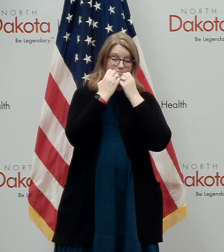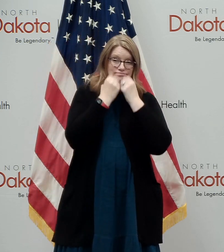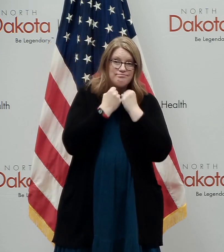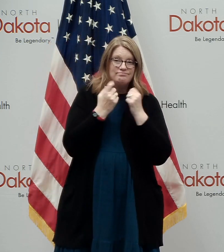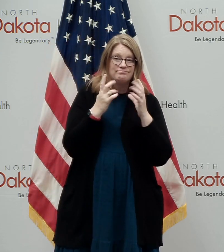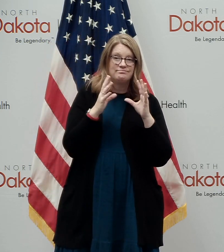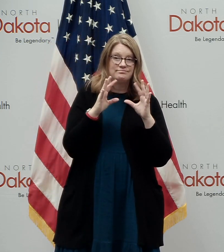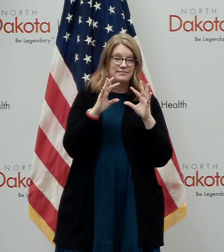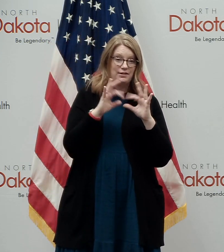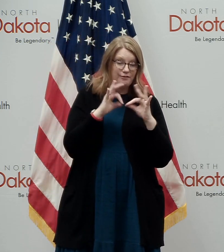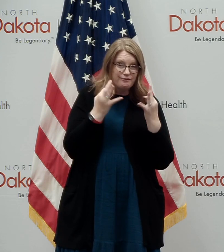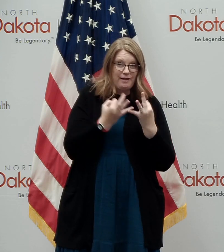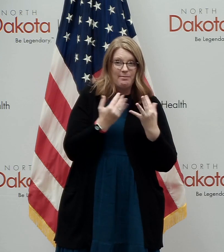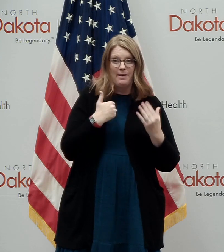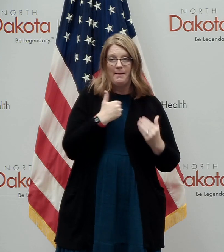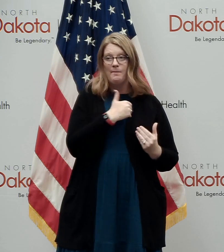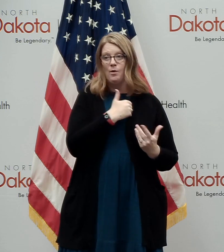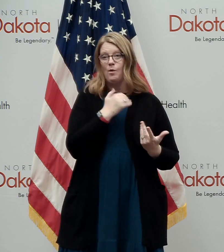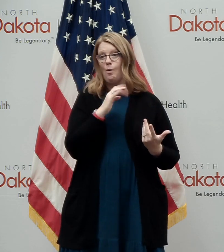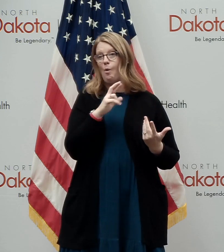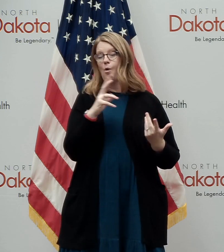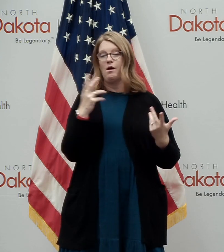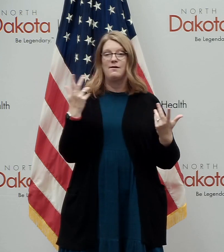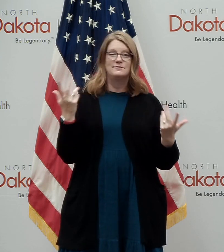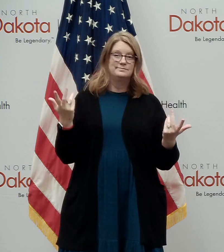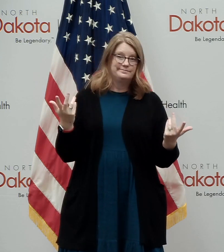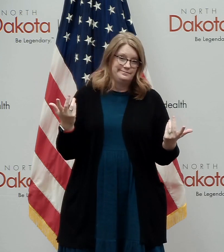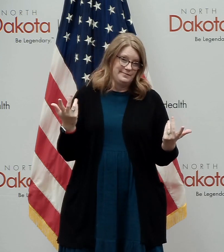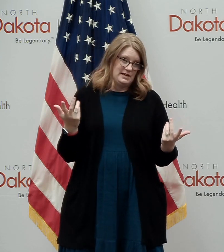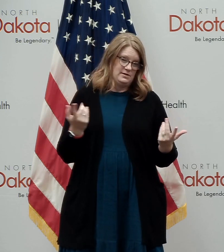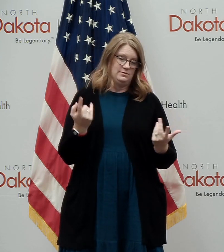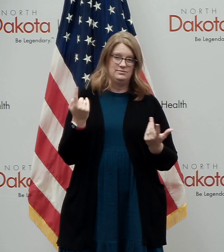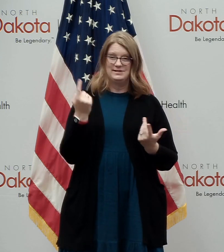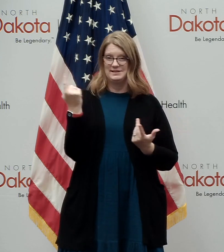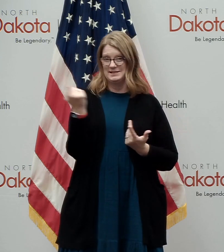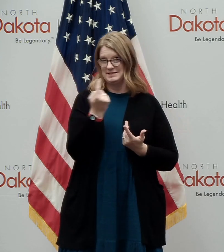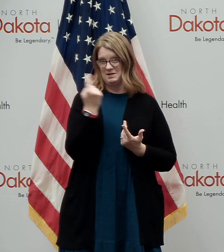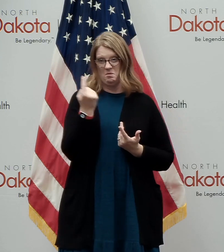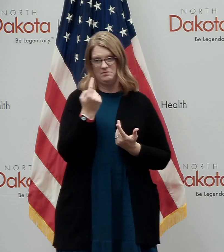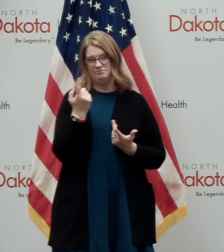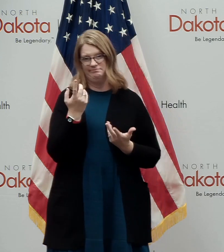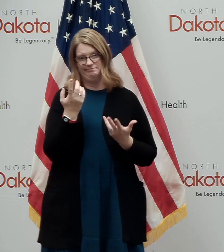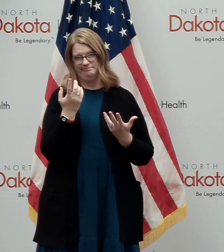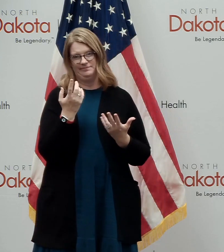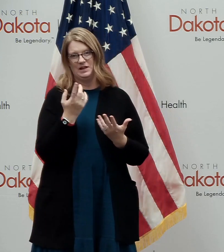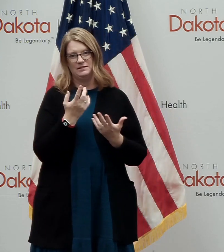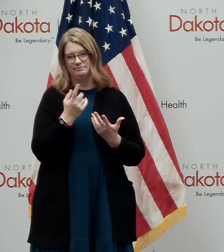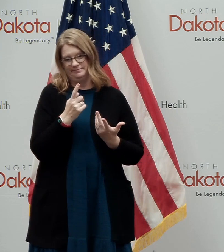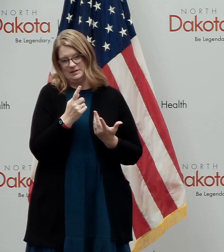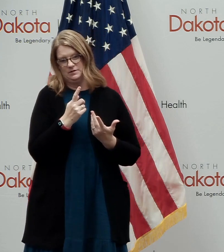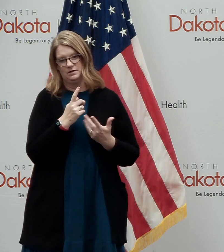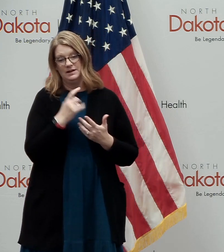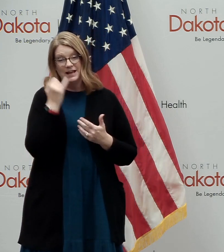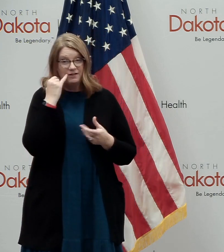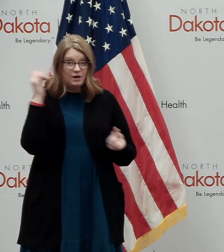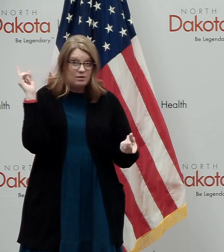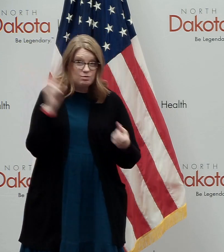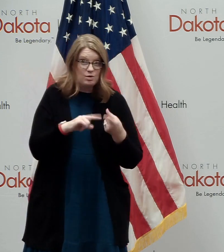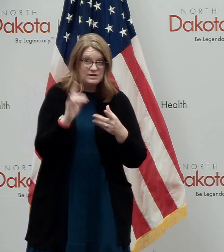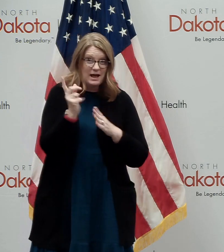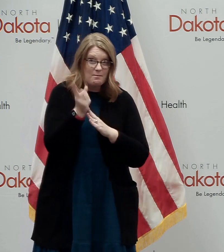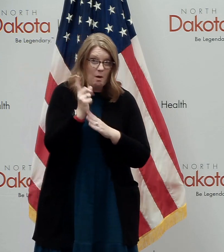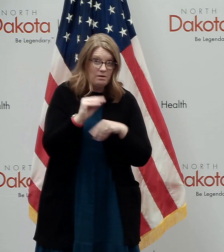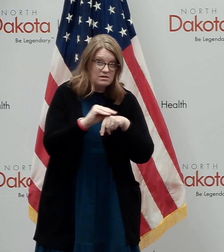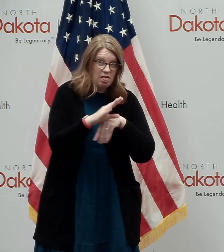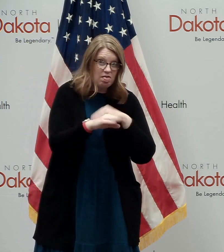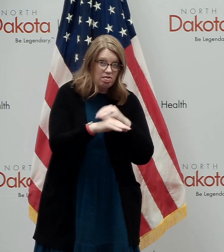care about in general about the those that are in these situations. And if we can reduce the transmissible moments in the community, that